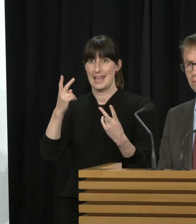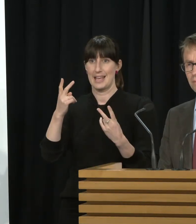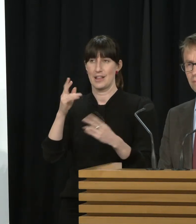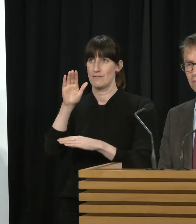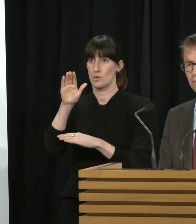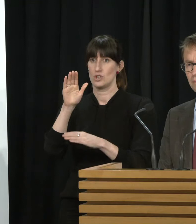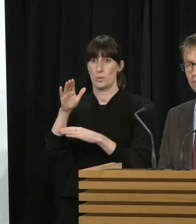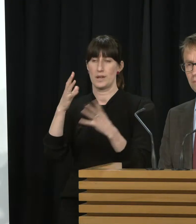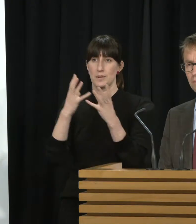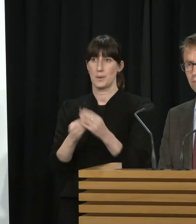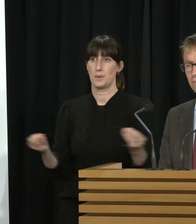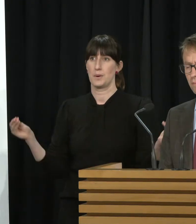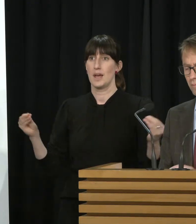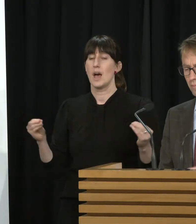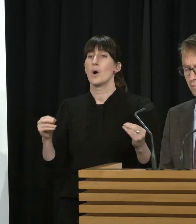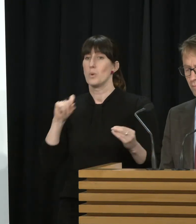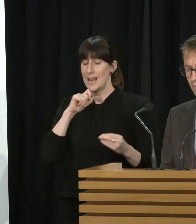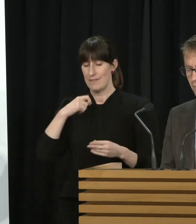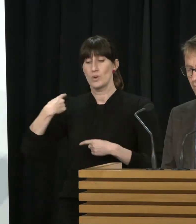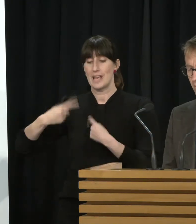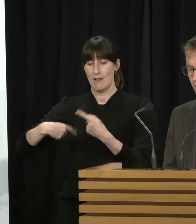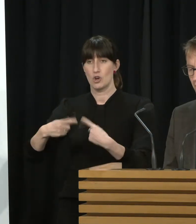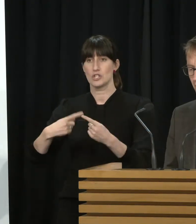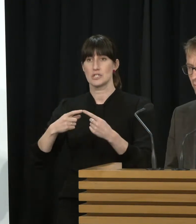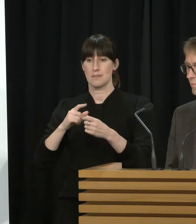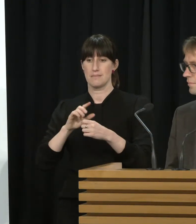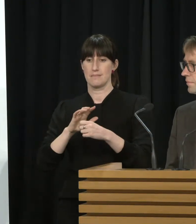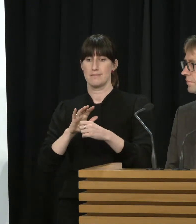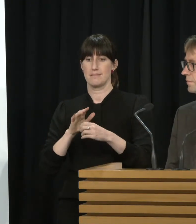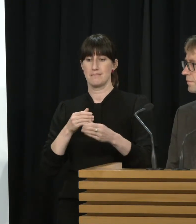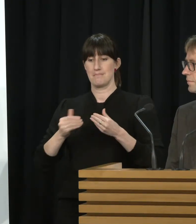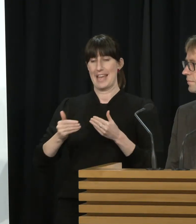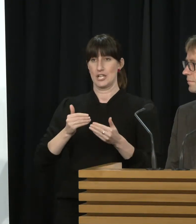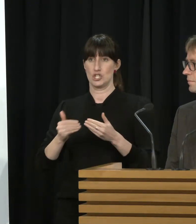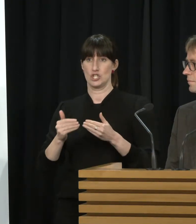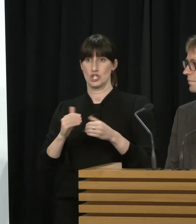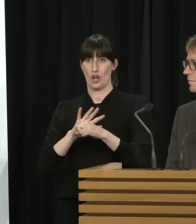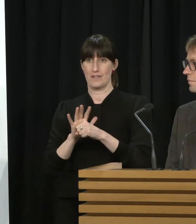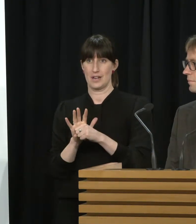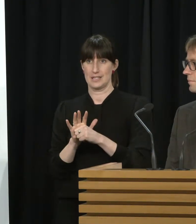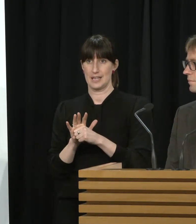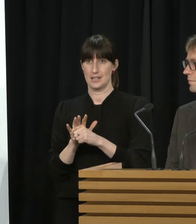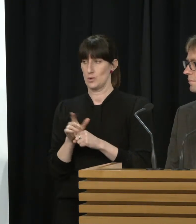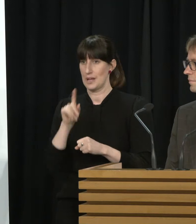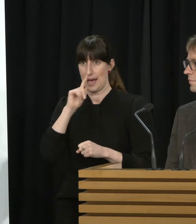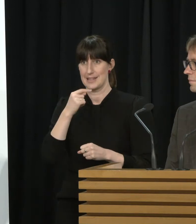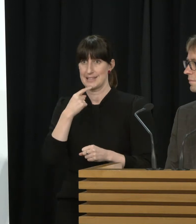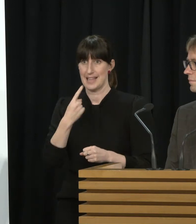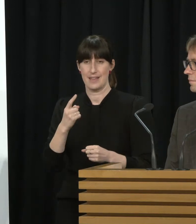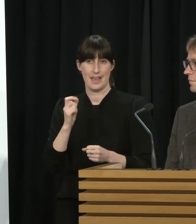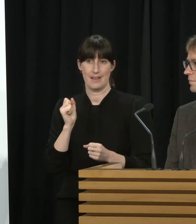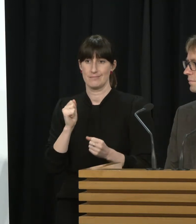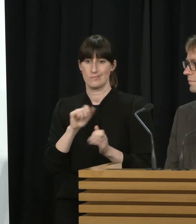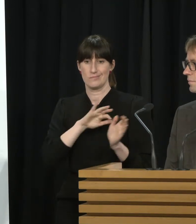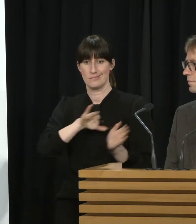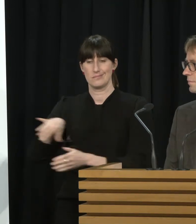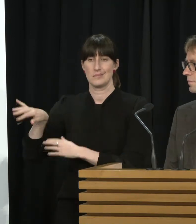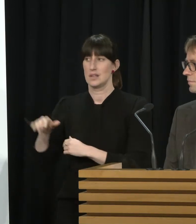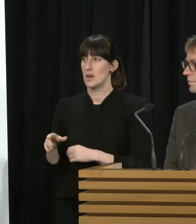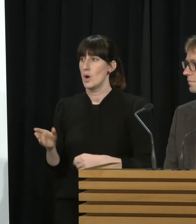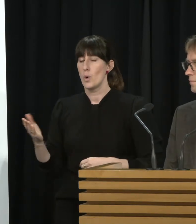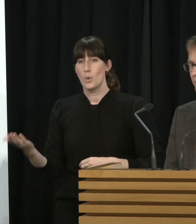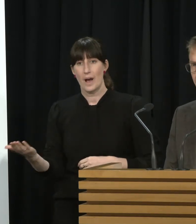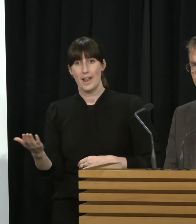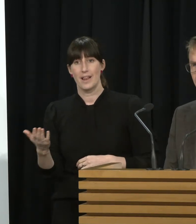COVID-19? Perhaps if I could use an analogy that Professor Skeeg has also used. the world didn't just return to